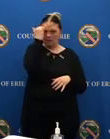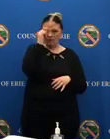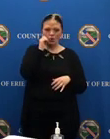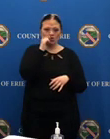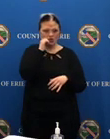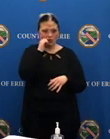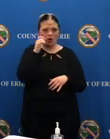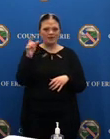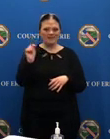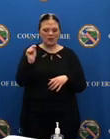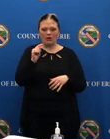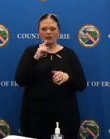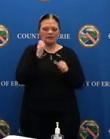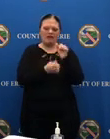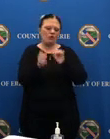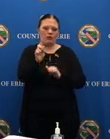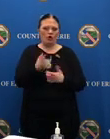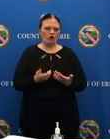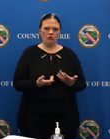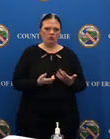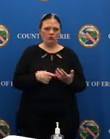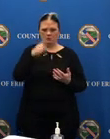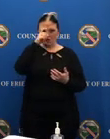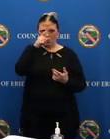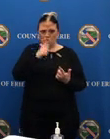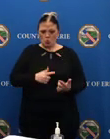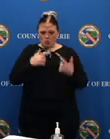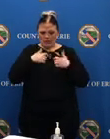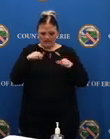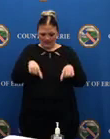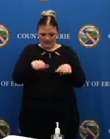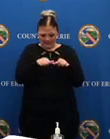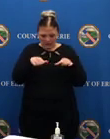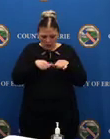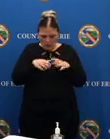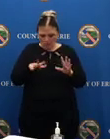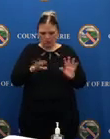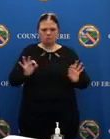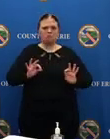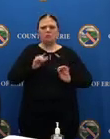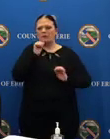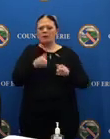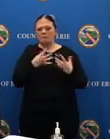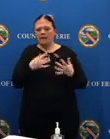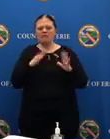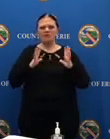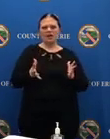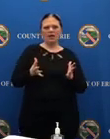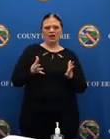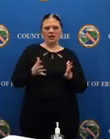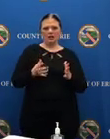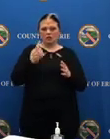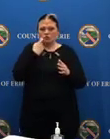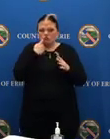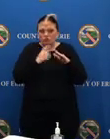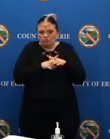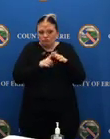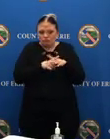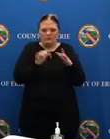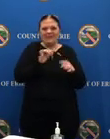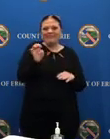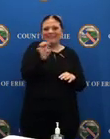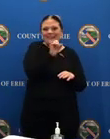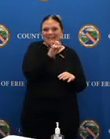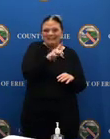Tonawanda. It's everywhere, folks, so just because you lived in an area where there weren't a whole lot of cases originally, you're starting to see it now, whether it's the east side of